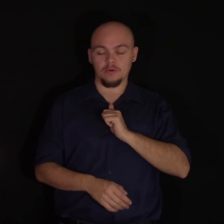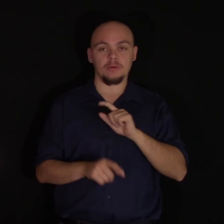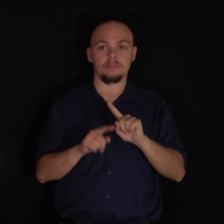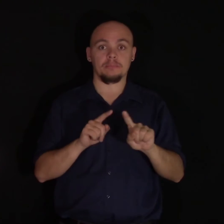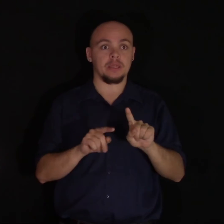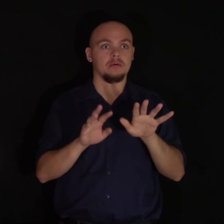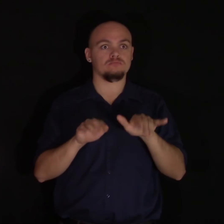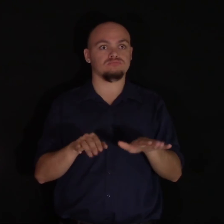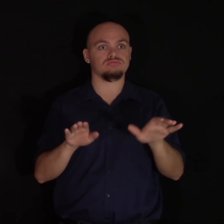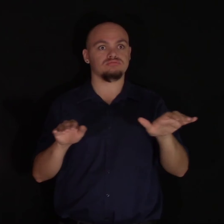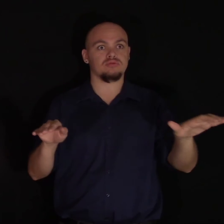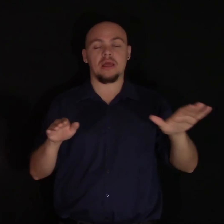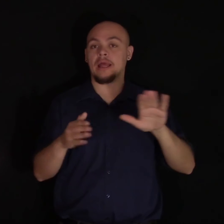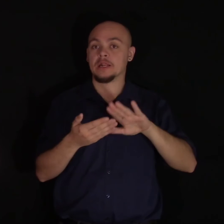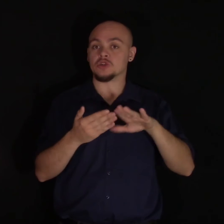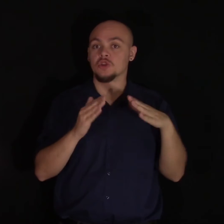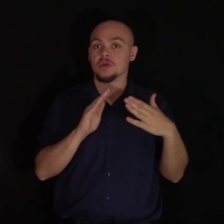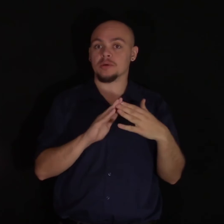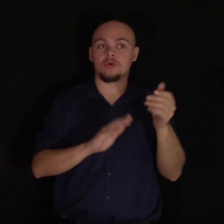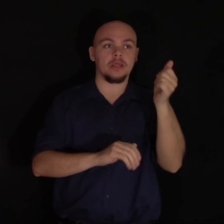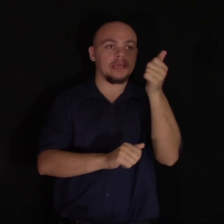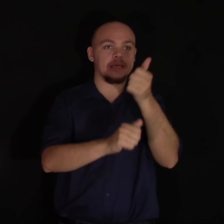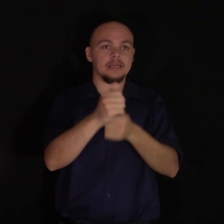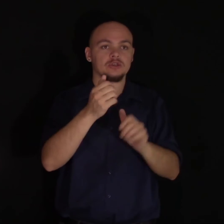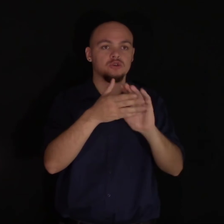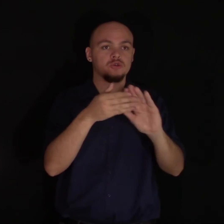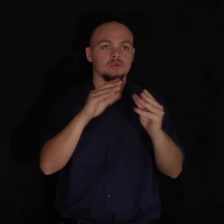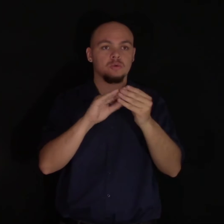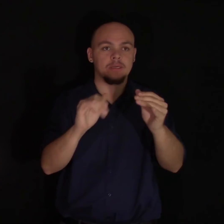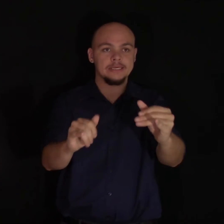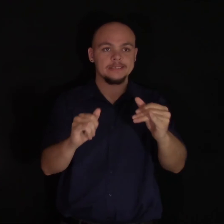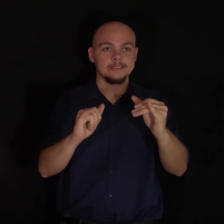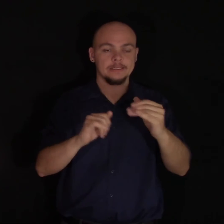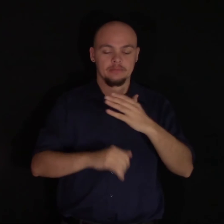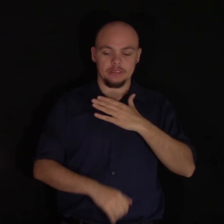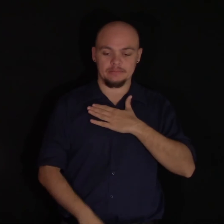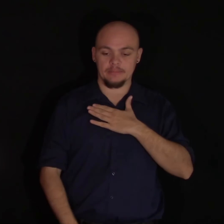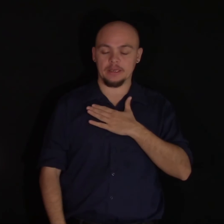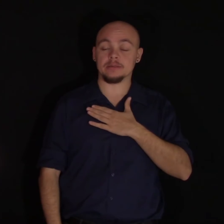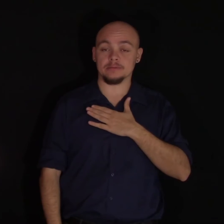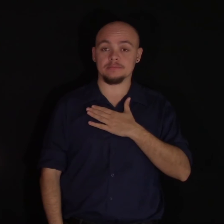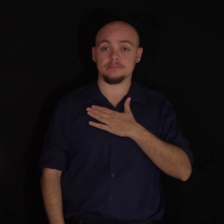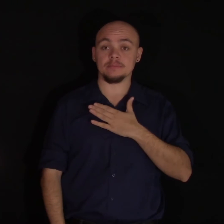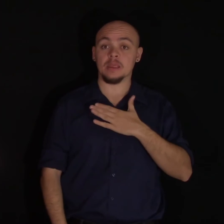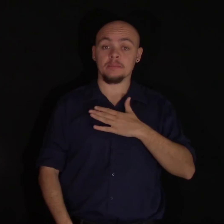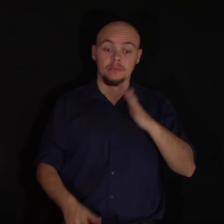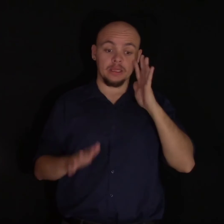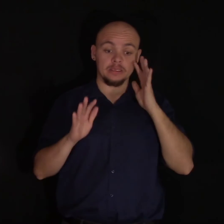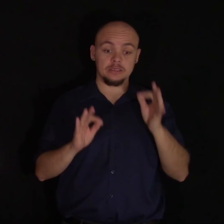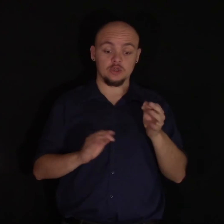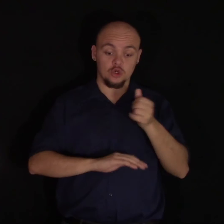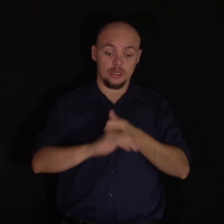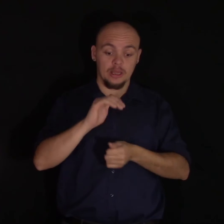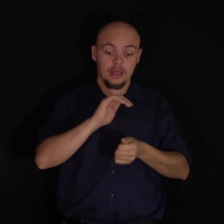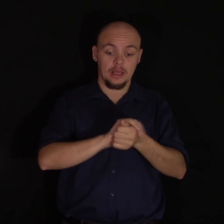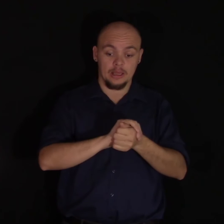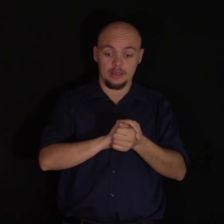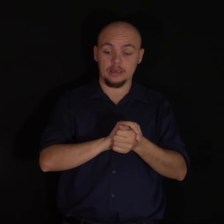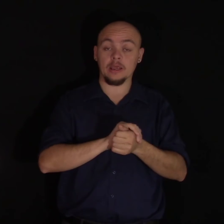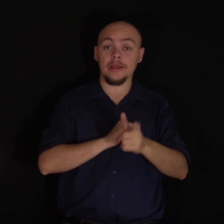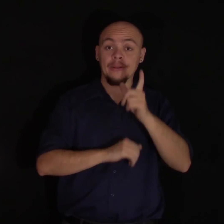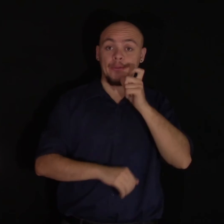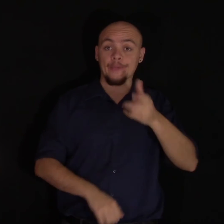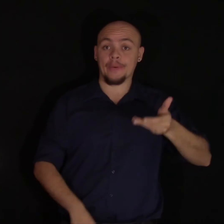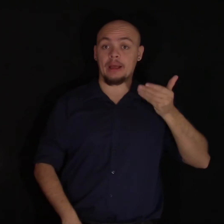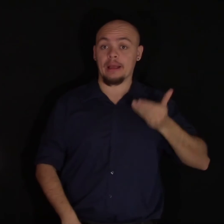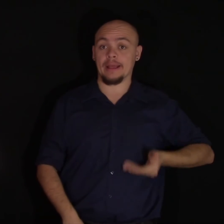workplace and out into the community for every story just like mine. My choice to hide and not share who I really